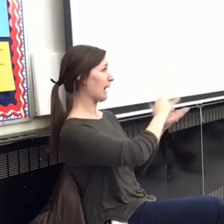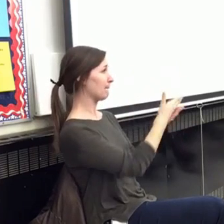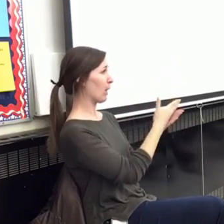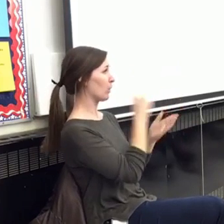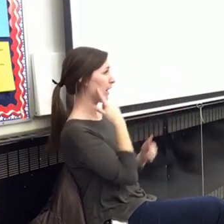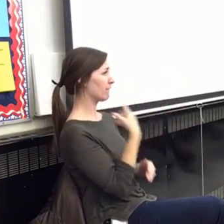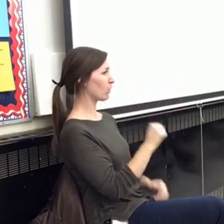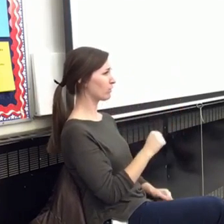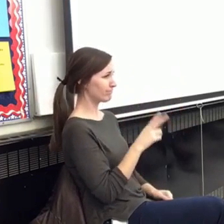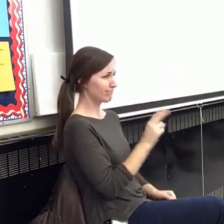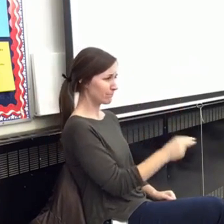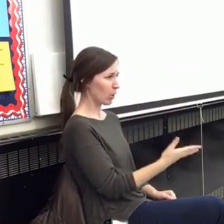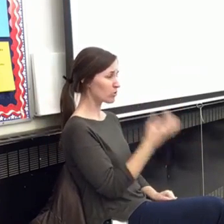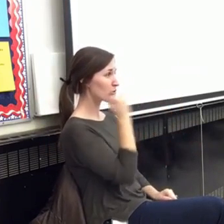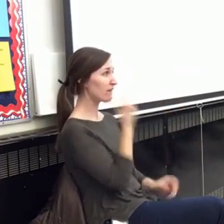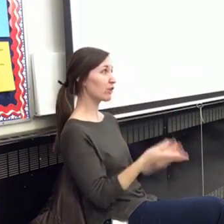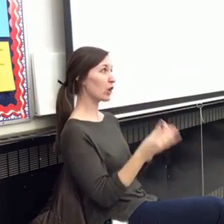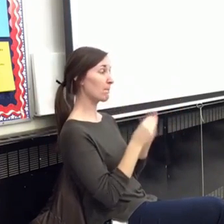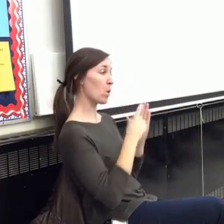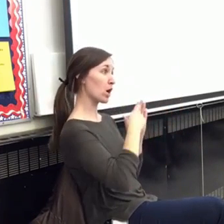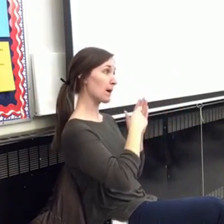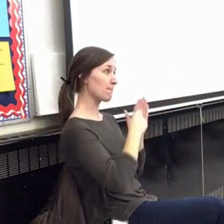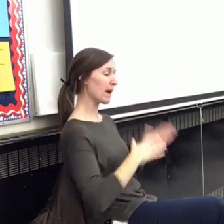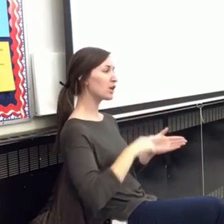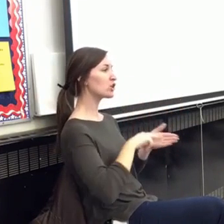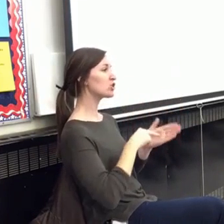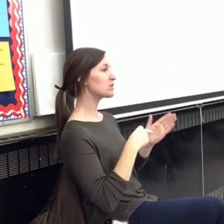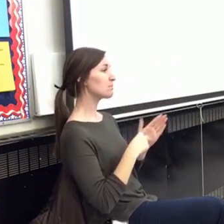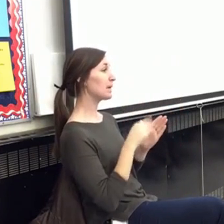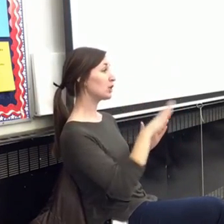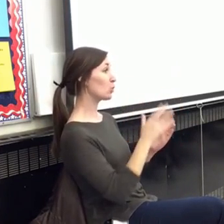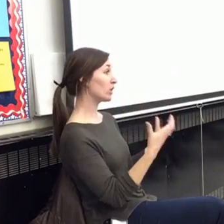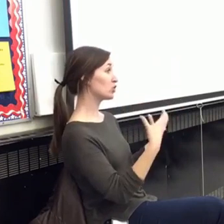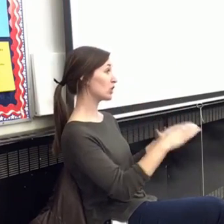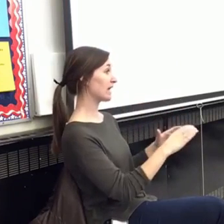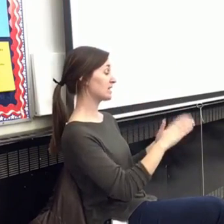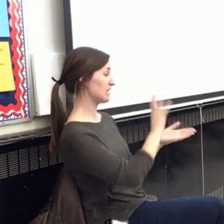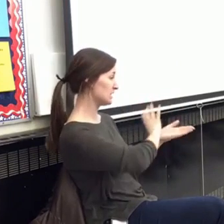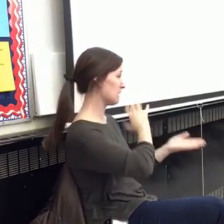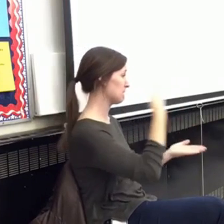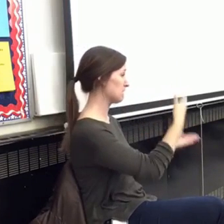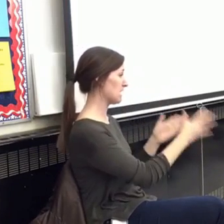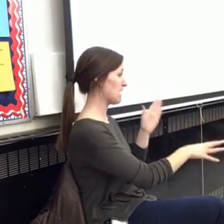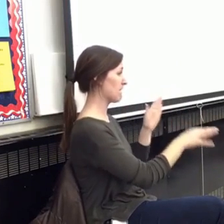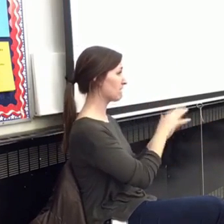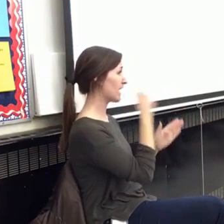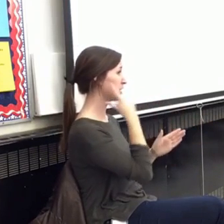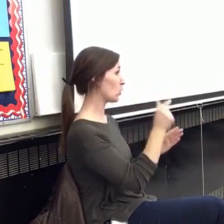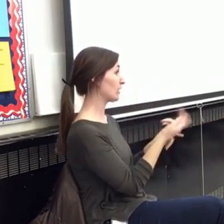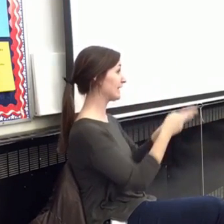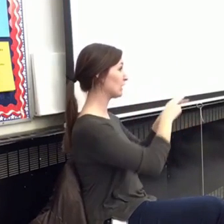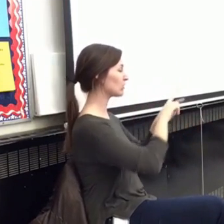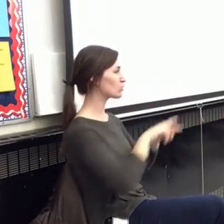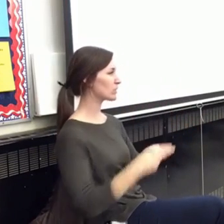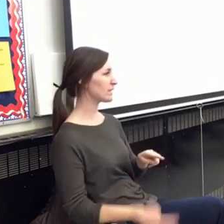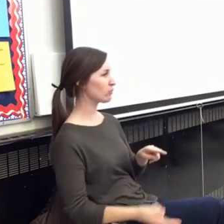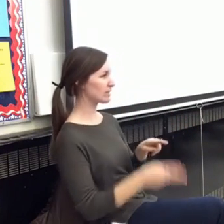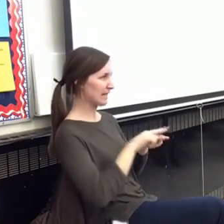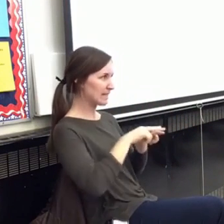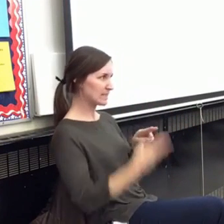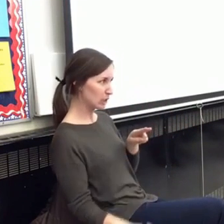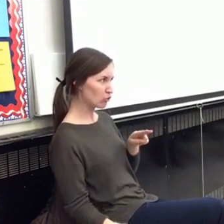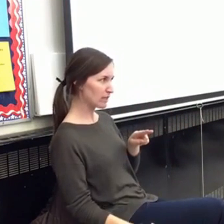No. So if there's more miners coming in, does that increase or lower your chances of being able to find gold?